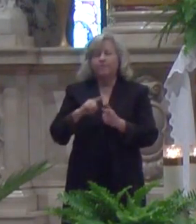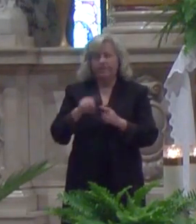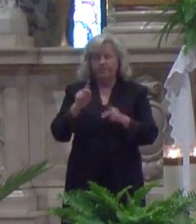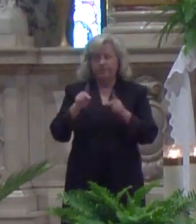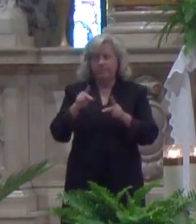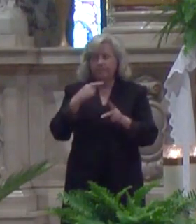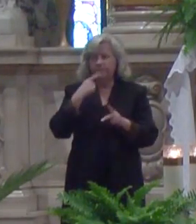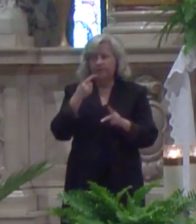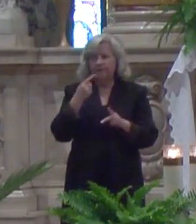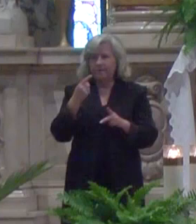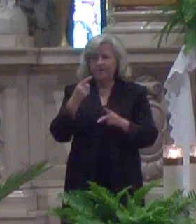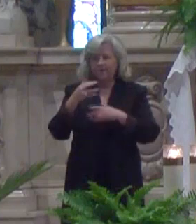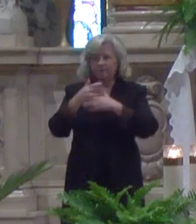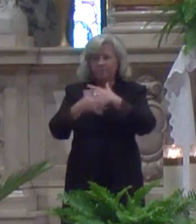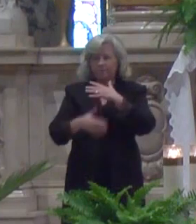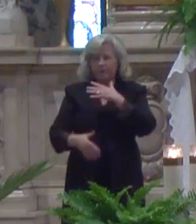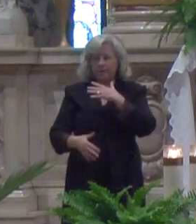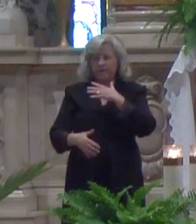reply,